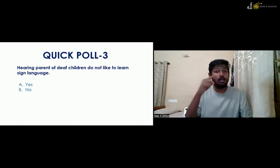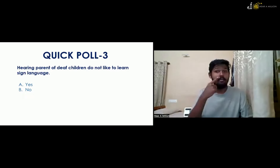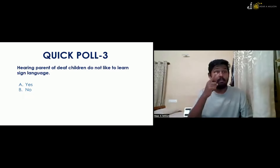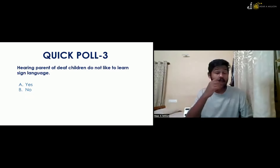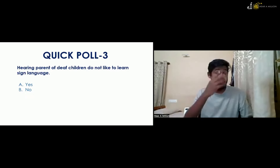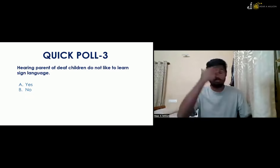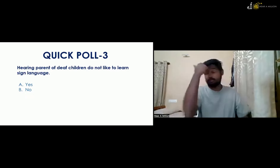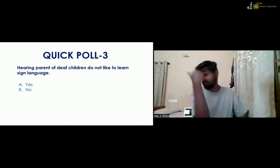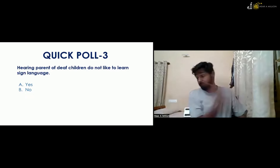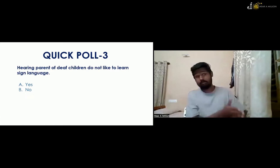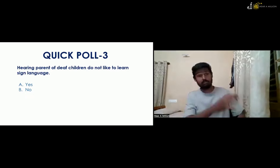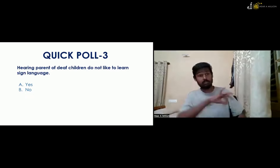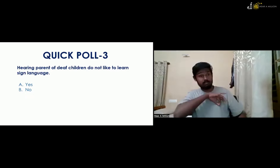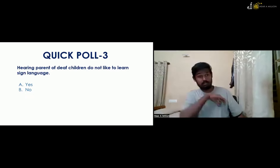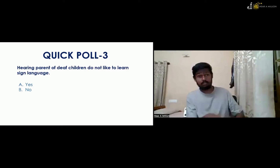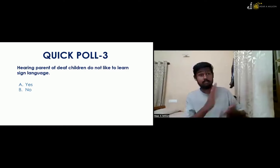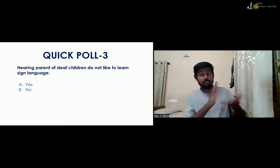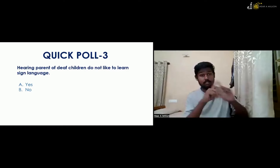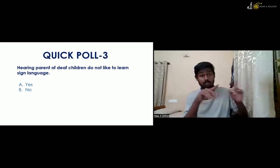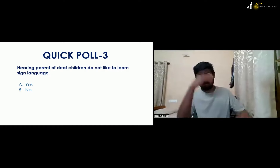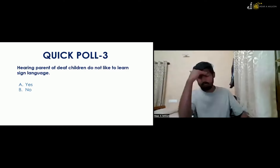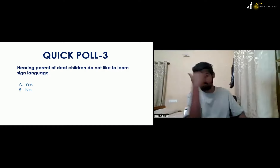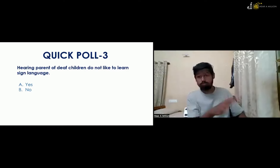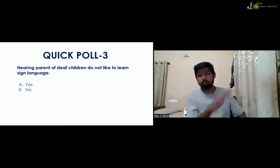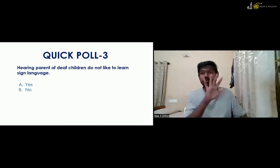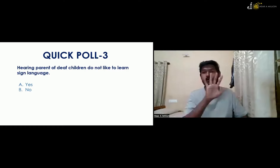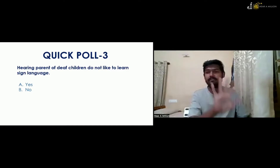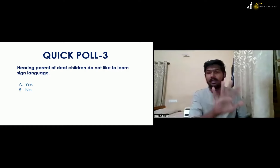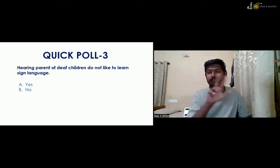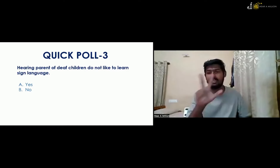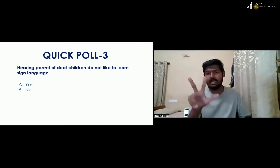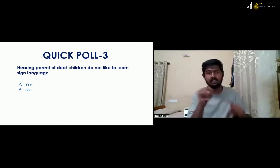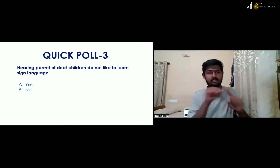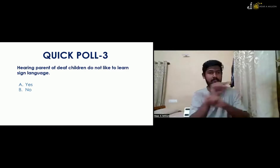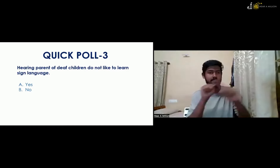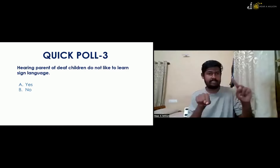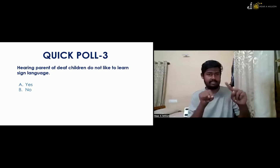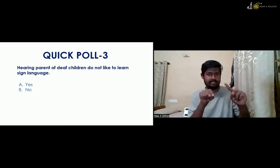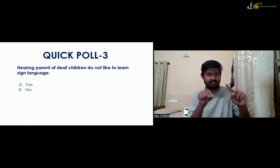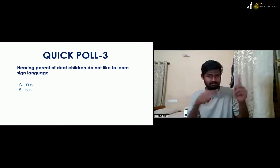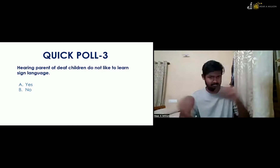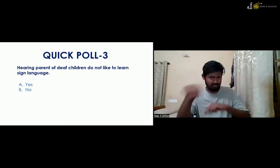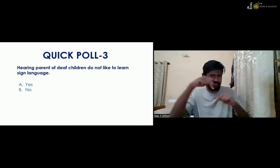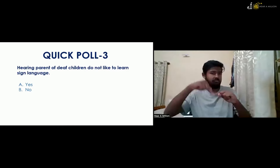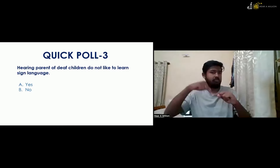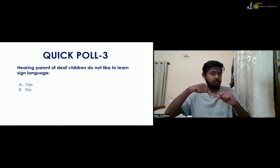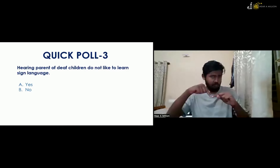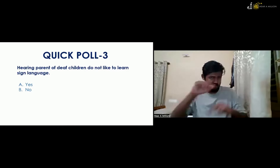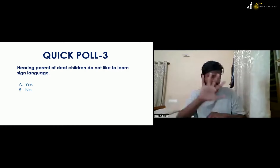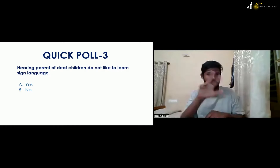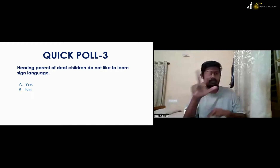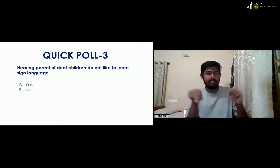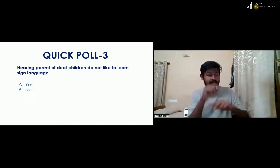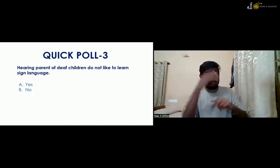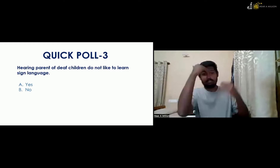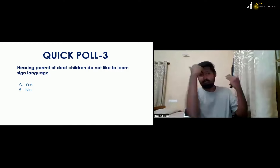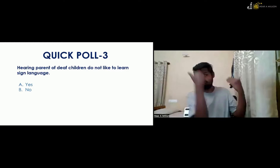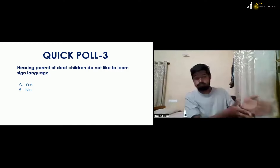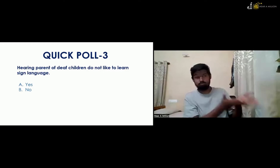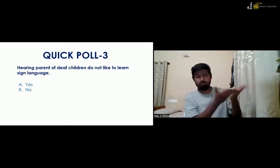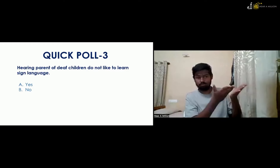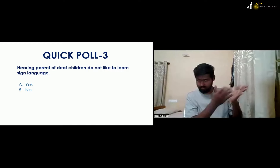can see the poll results that parents who do not want to learn the sign language, there are